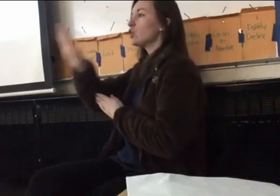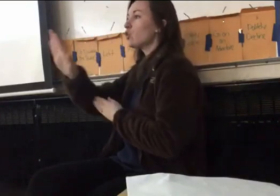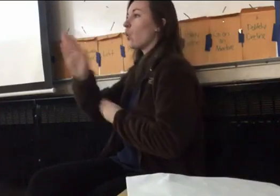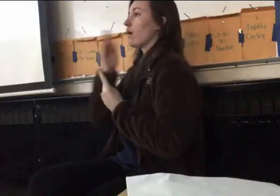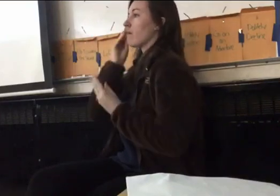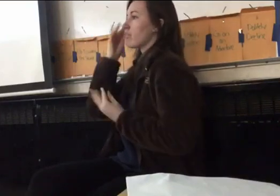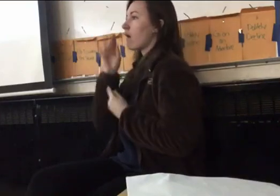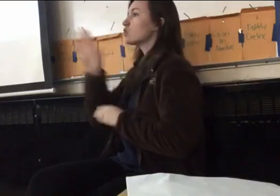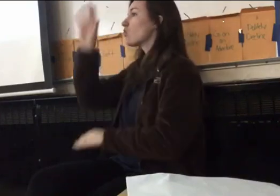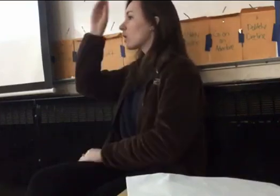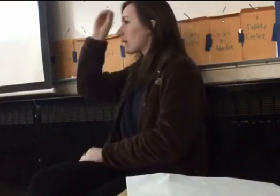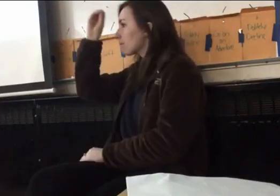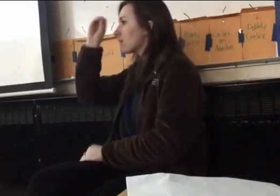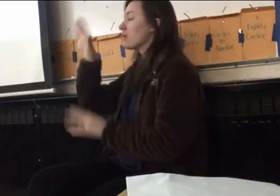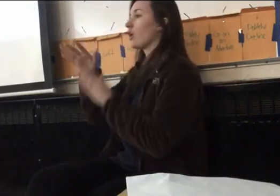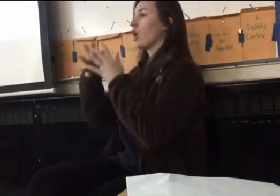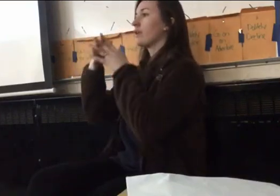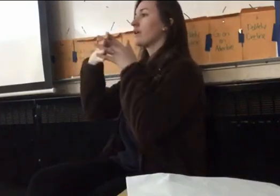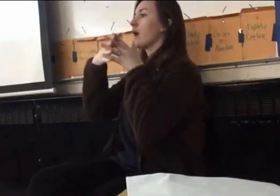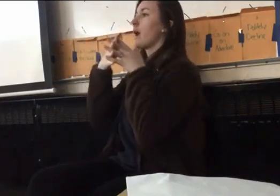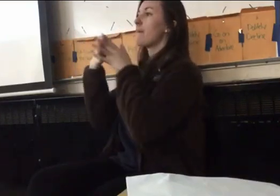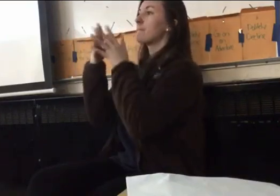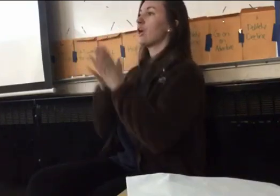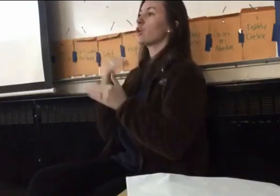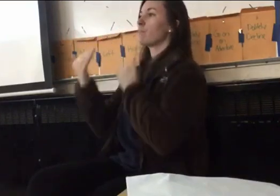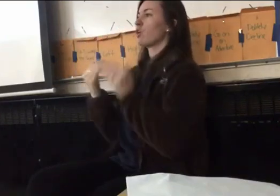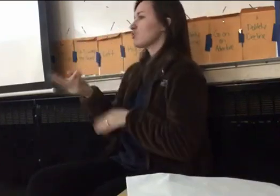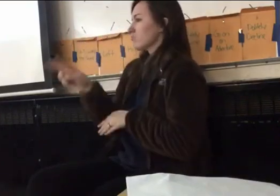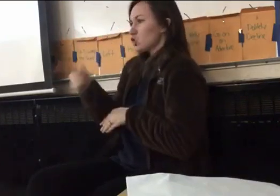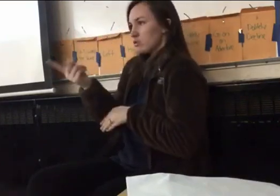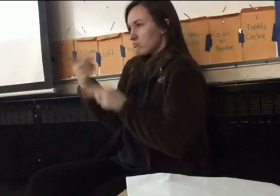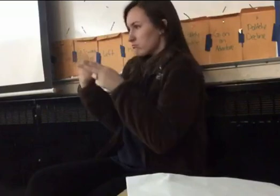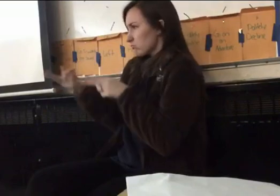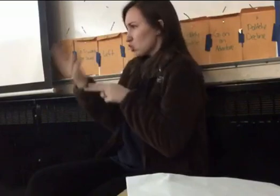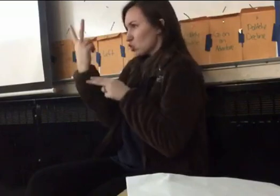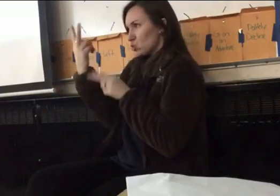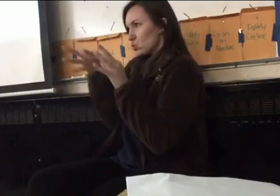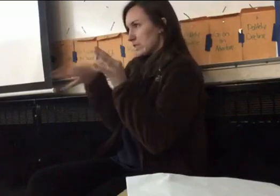describing American Progress? Do it in 2 sentences.